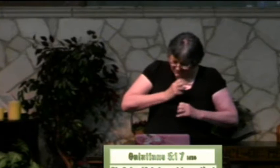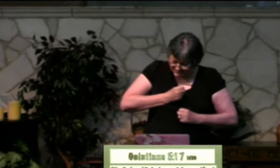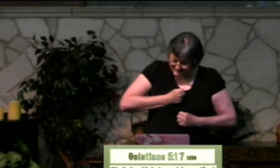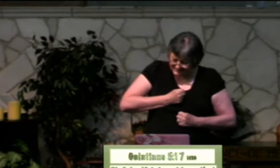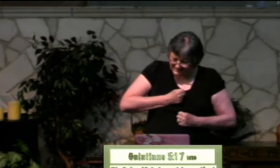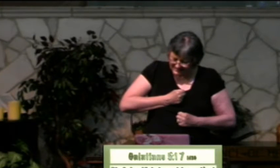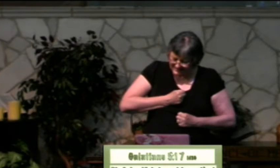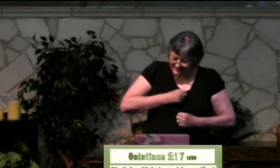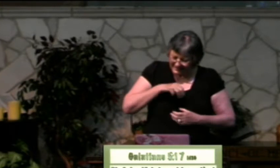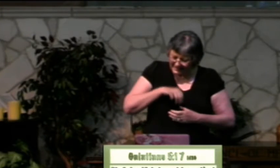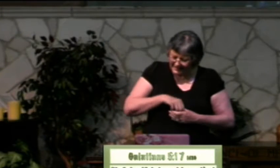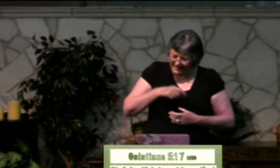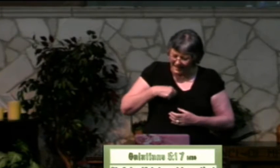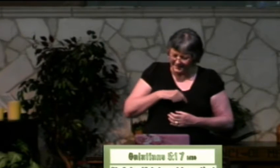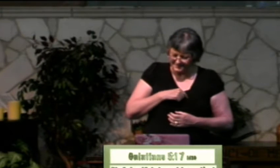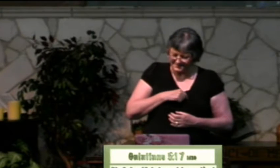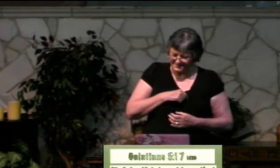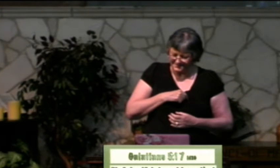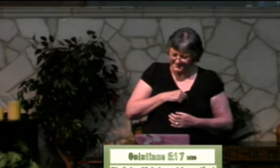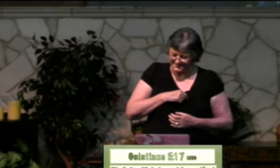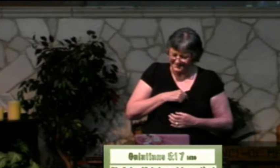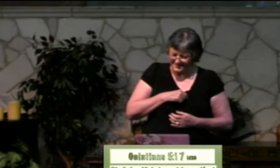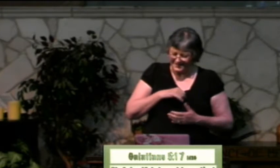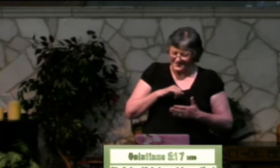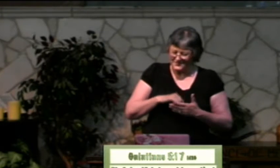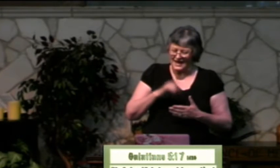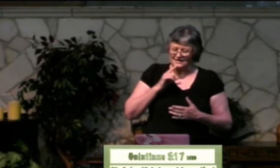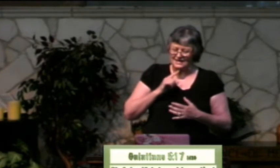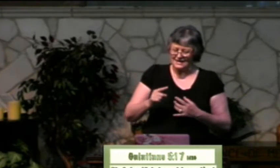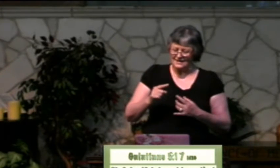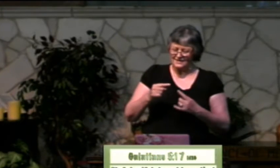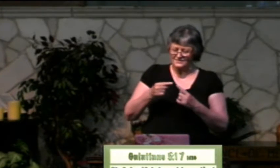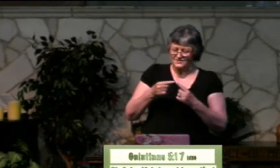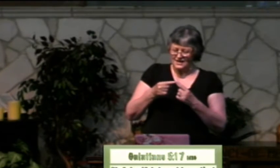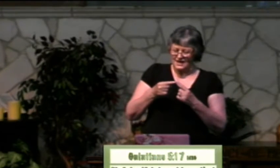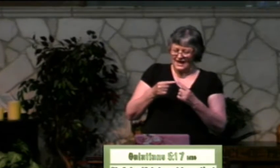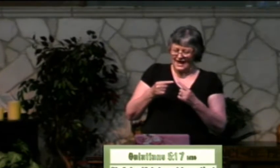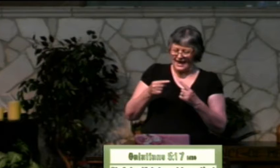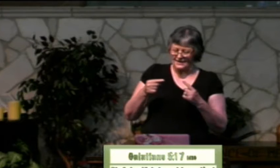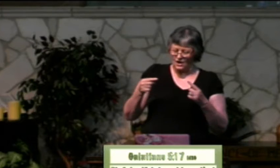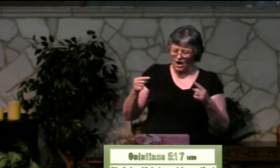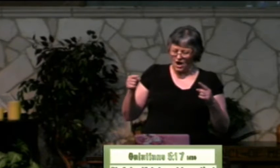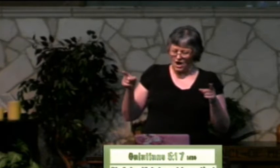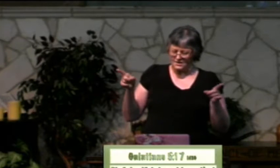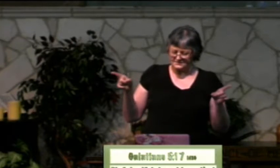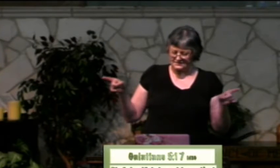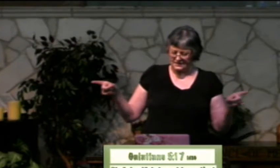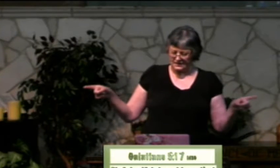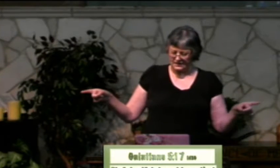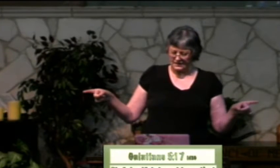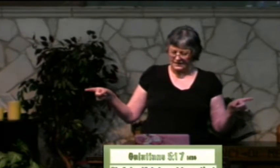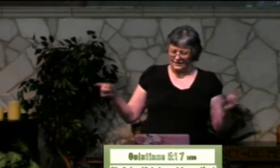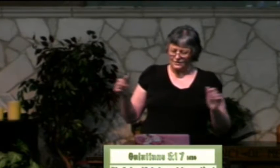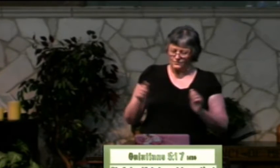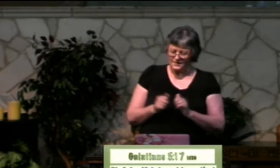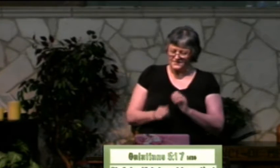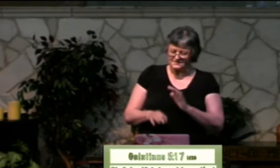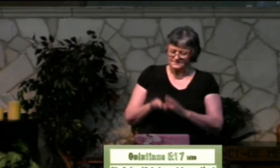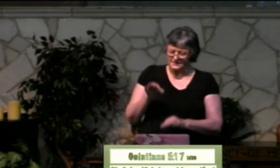self-interest in us that is at odds with the